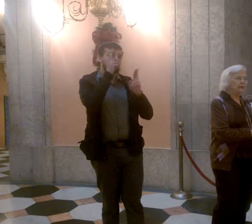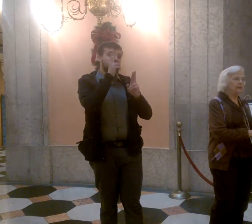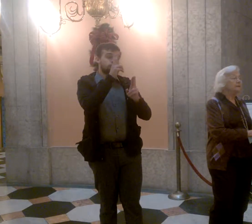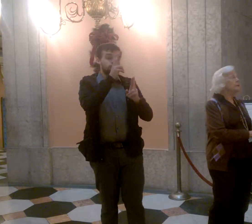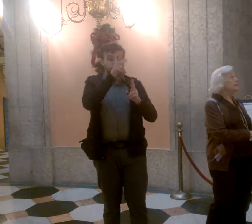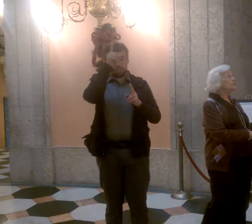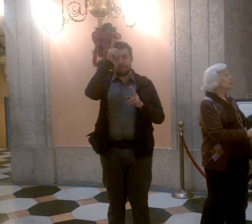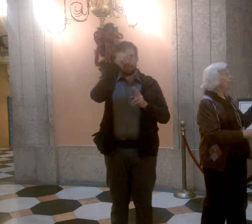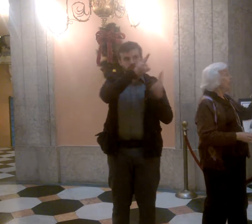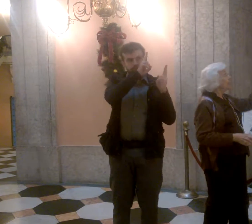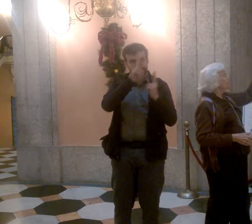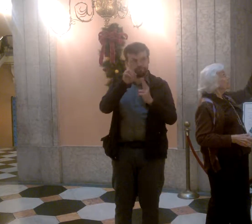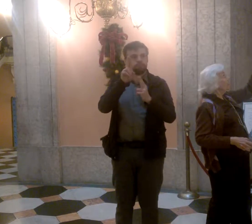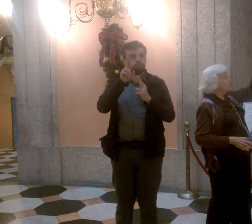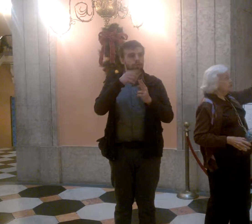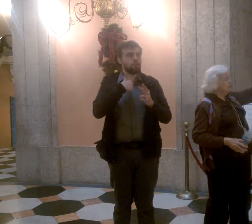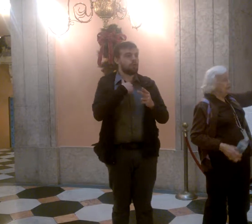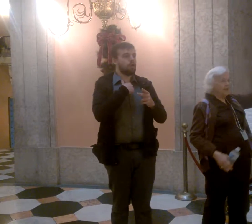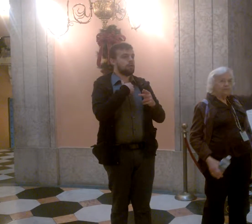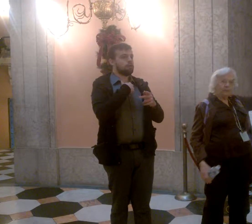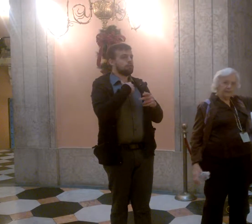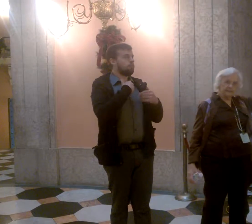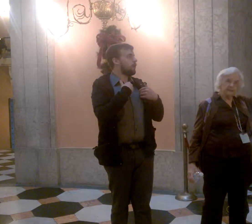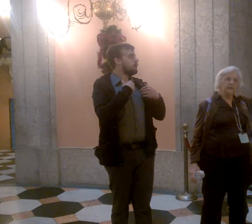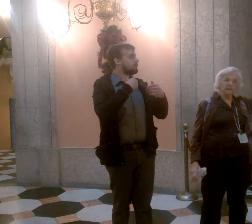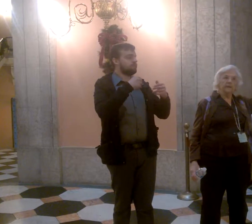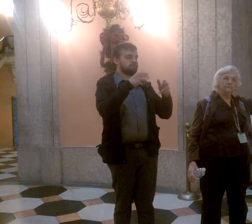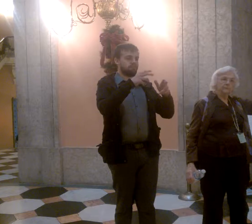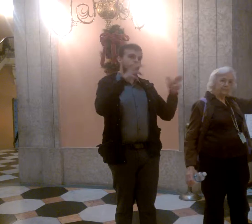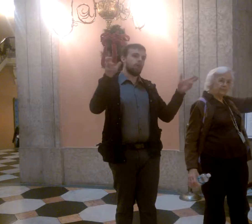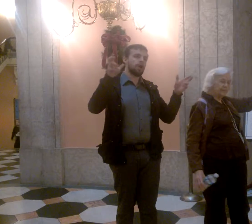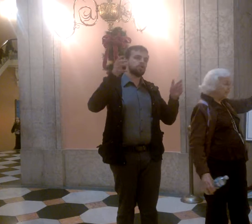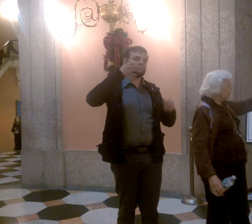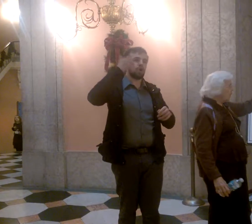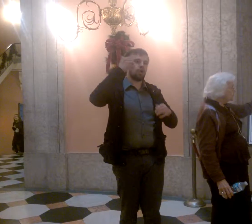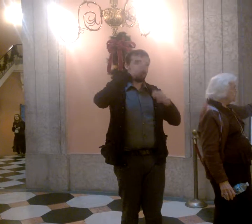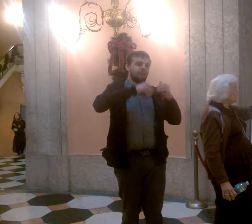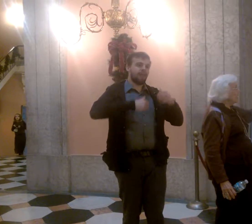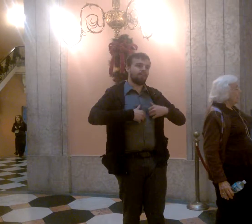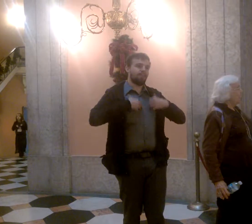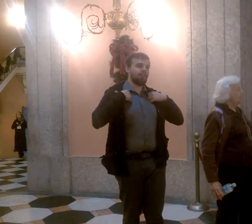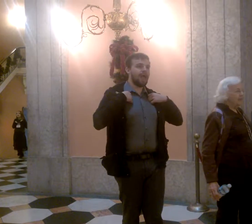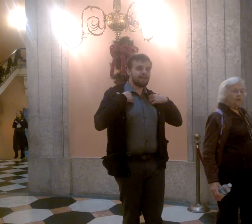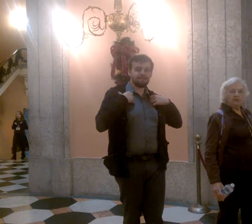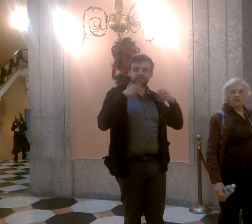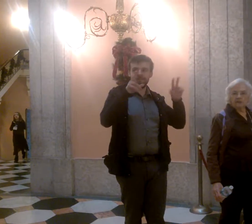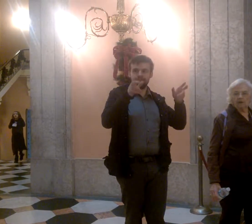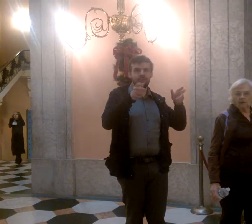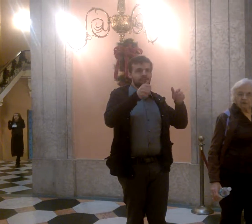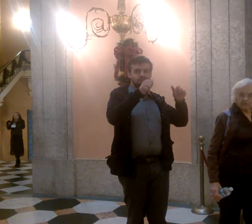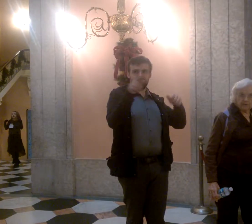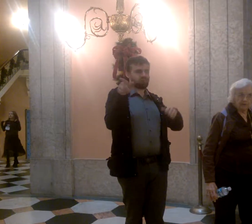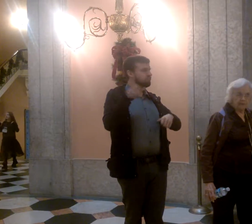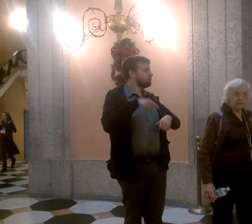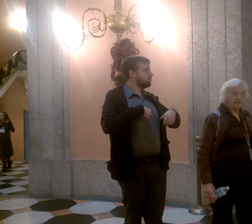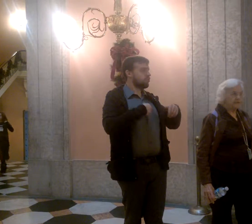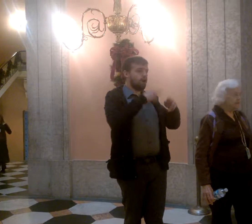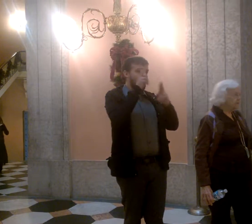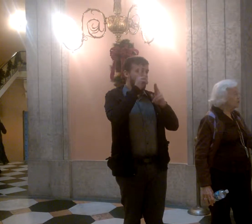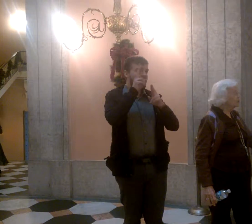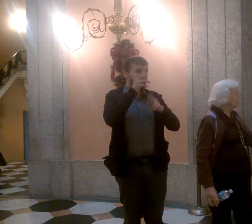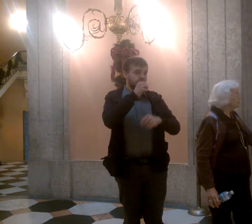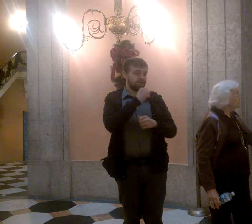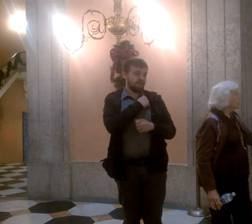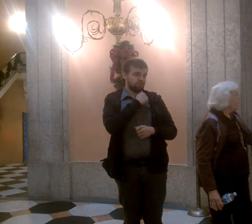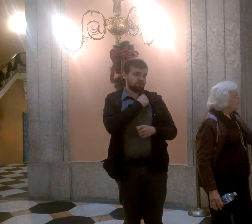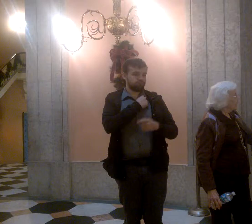Mr. Lincoln, so they had a larger-than-life bust sculpted, and they wanted to honor the veterans of the